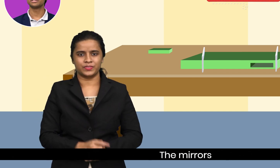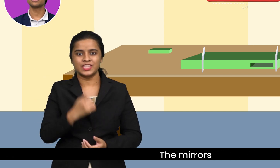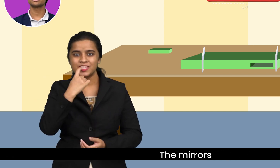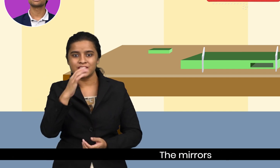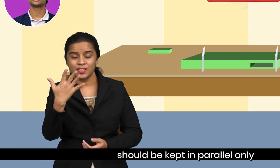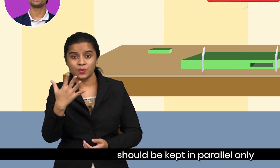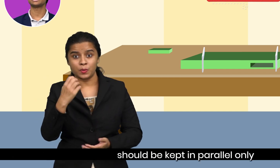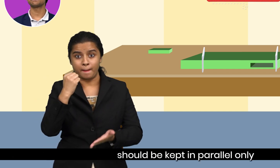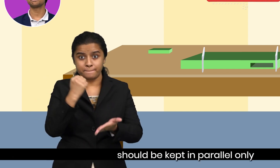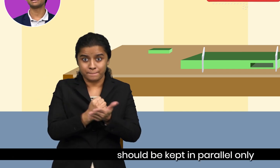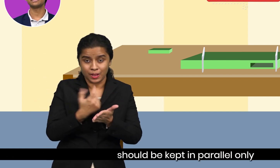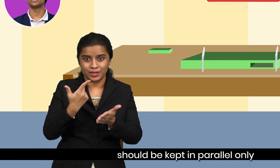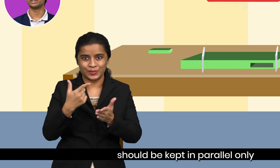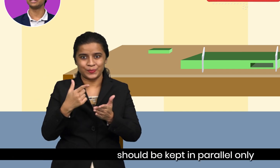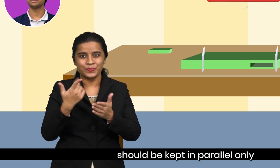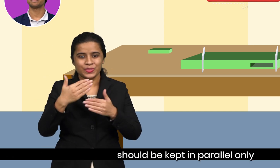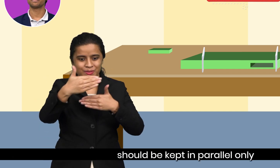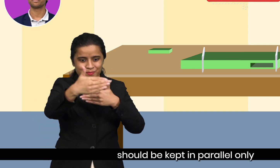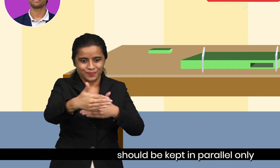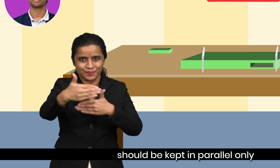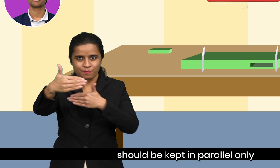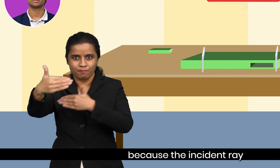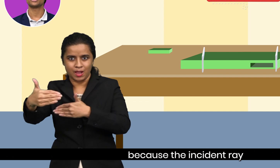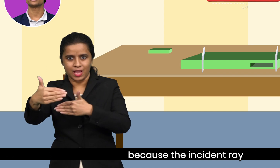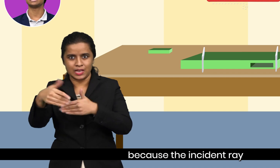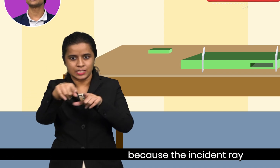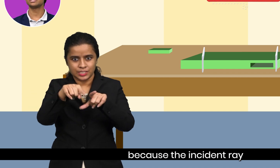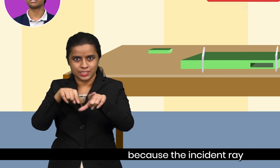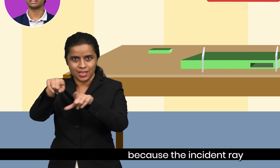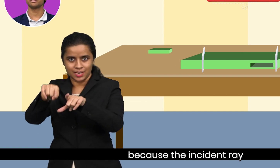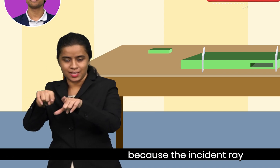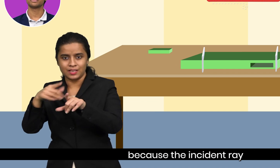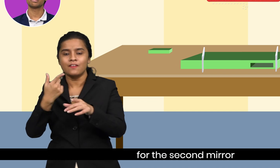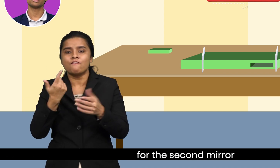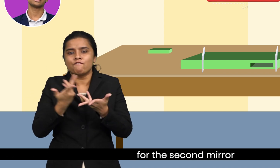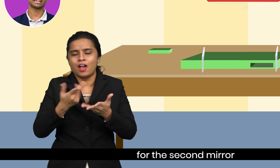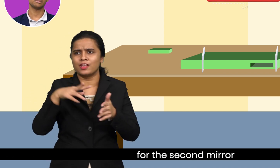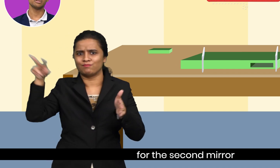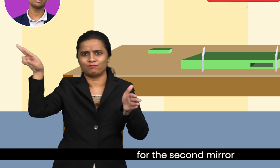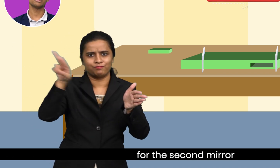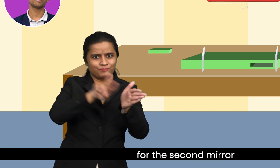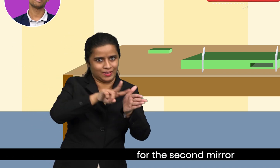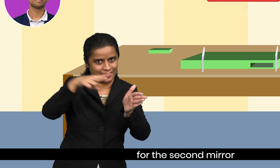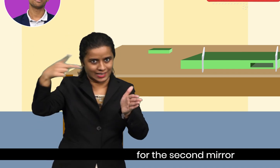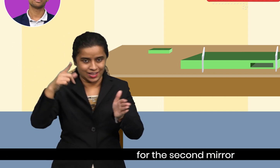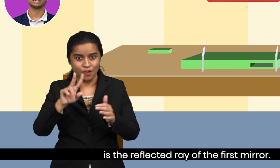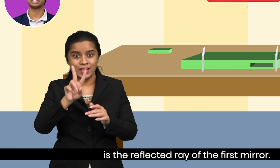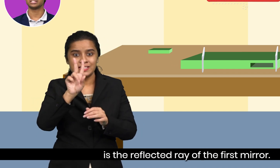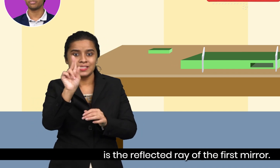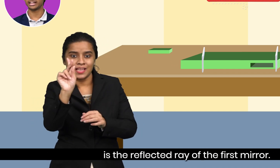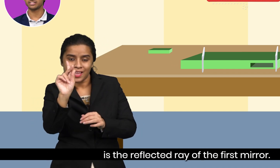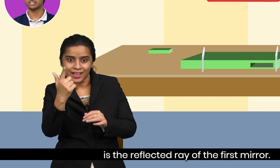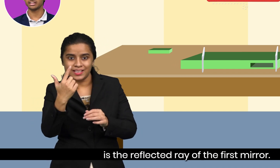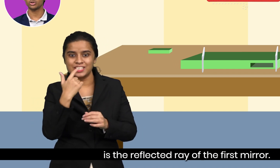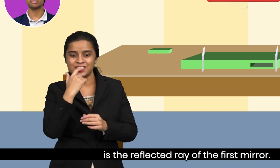The mirrors should be kept in parallel only because the incident ray for the second mirror is